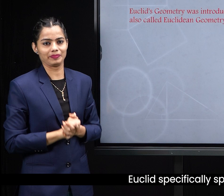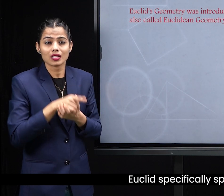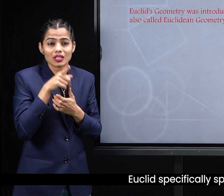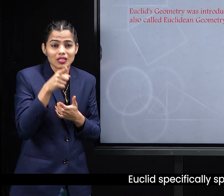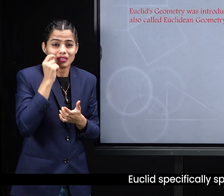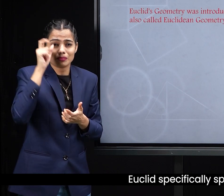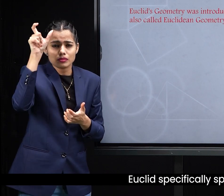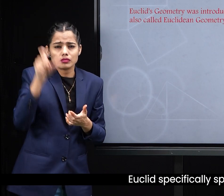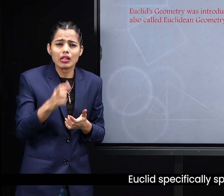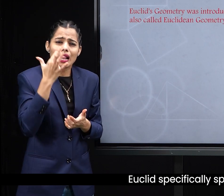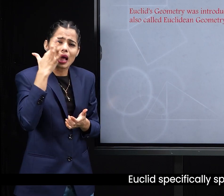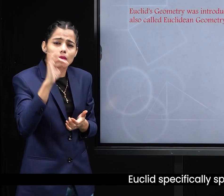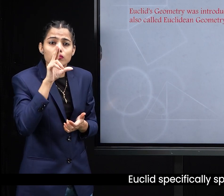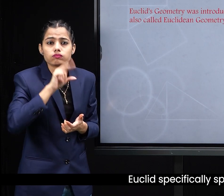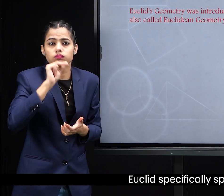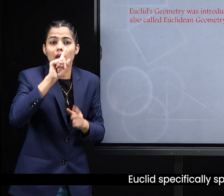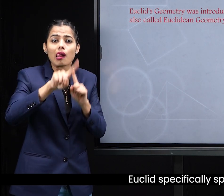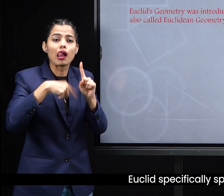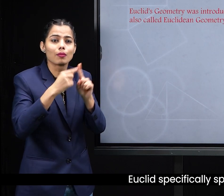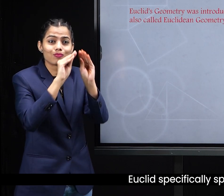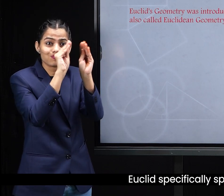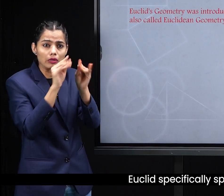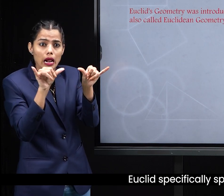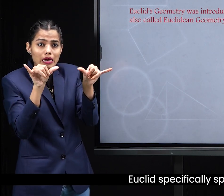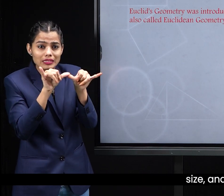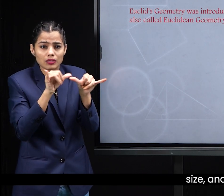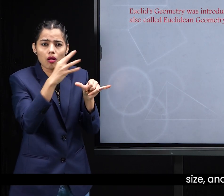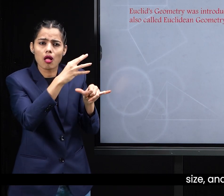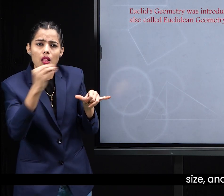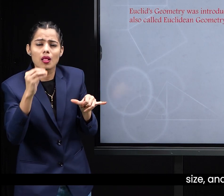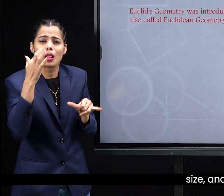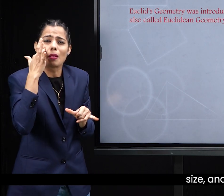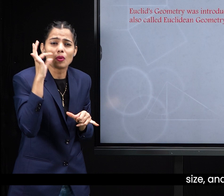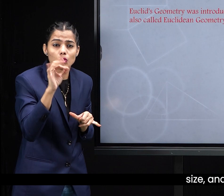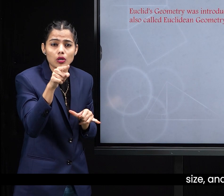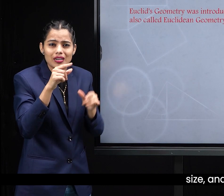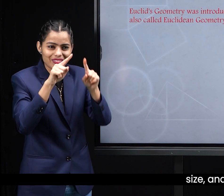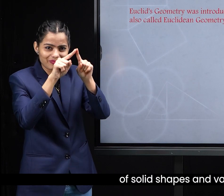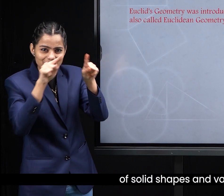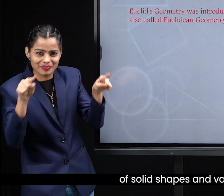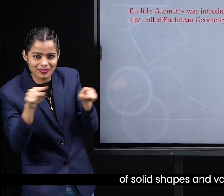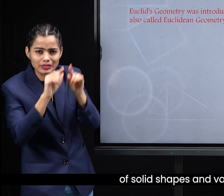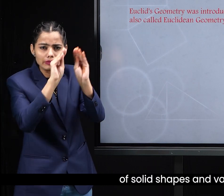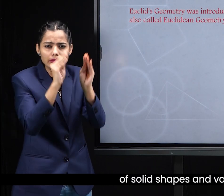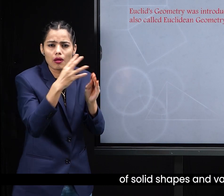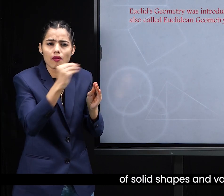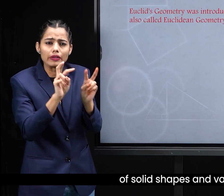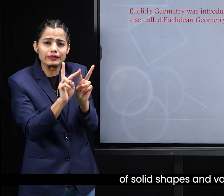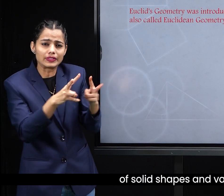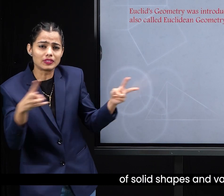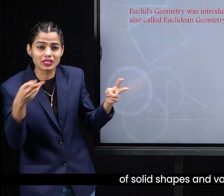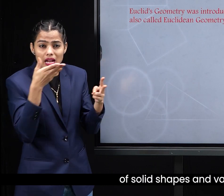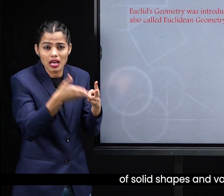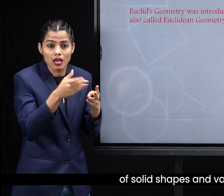etc. Euclid specifically spoke about the shape, size, and position of solid shape